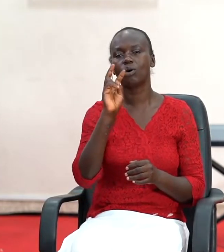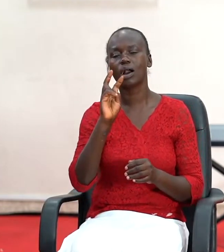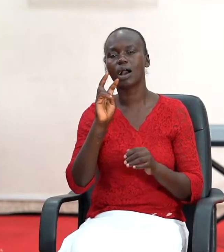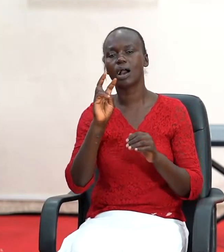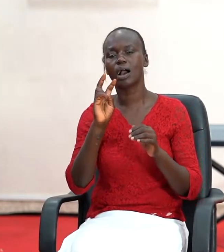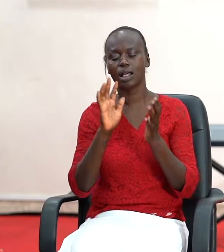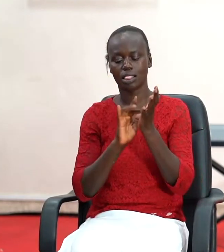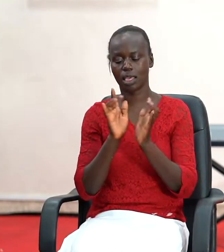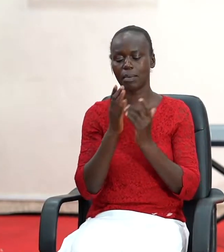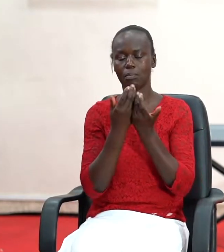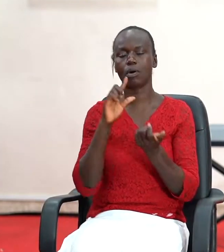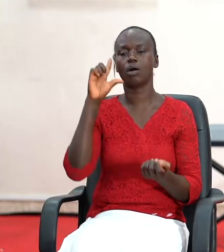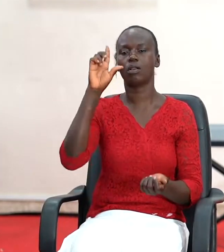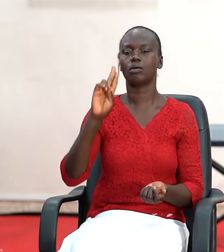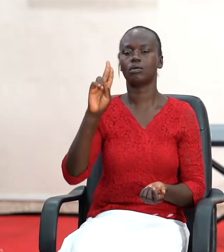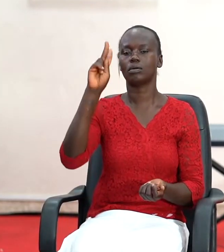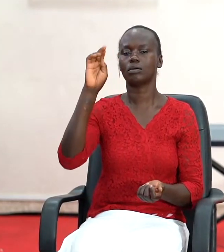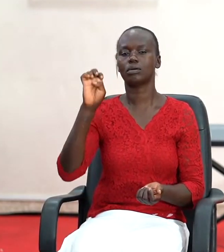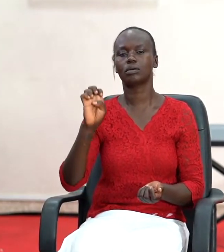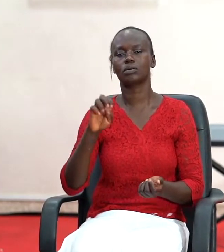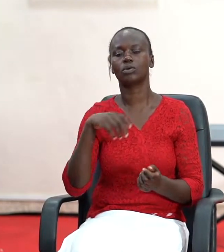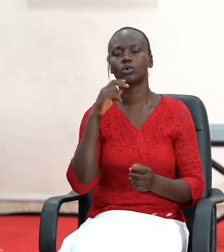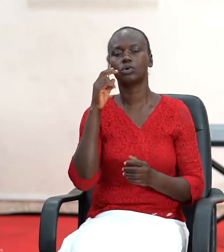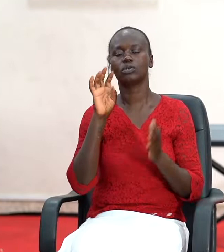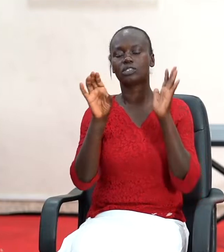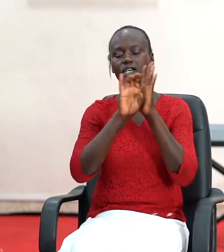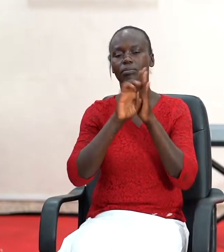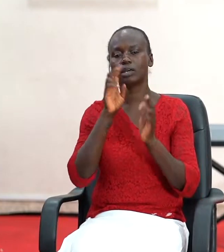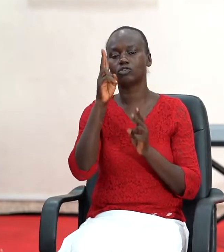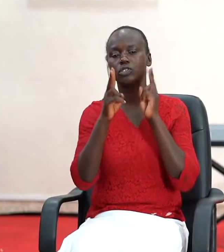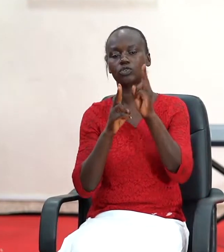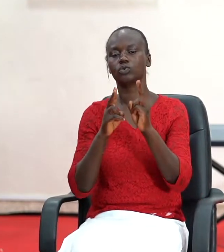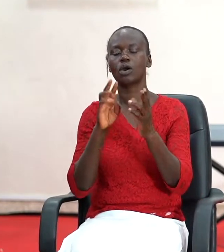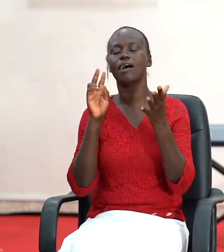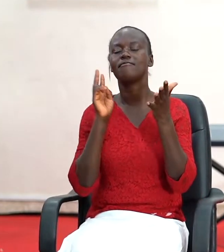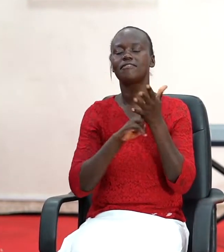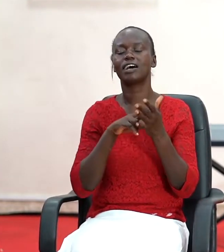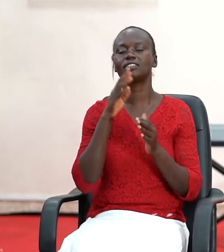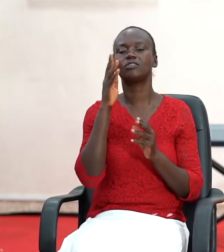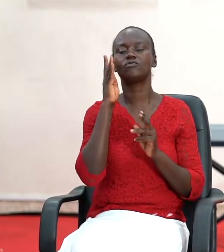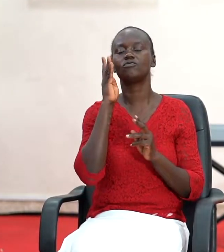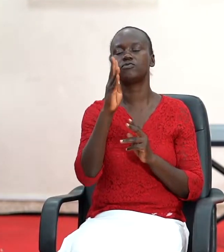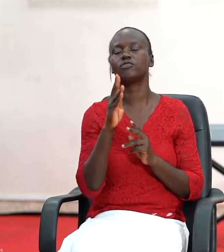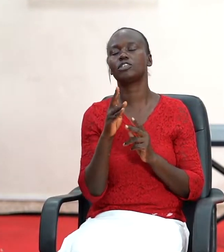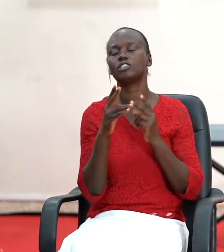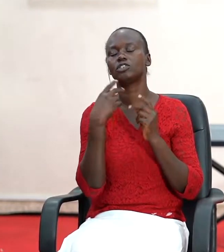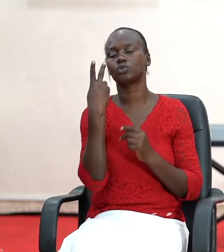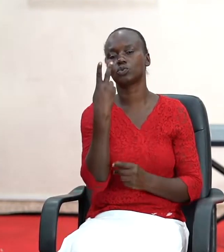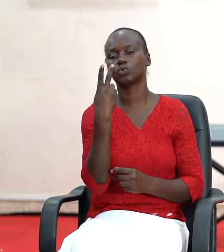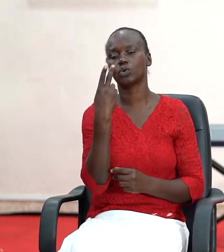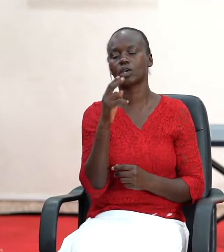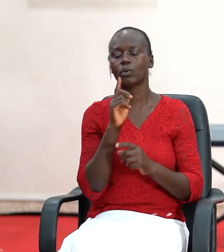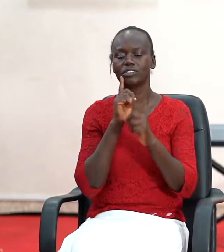of Luke, chapter 22, verse 42, anabonga, hapa alikuwa anabonga na God,